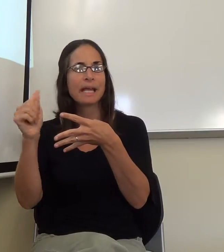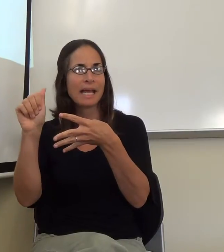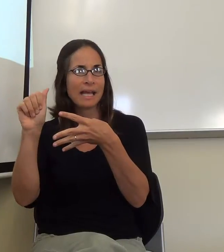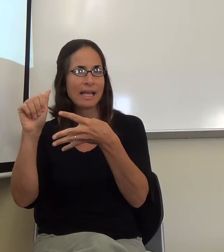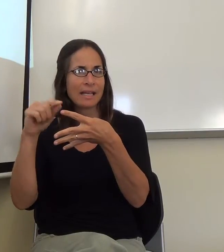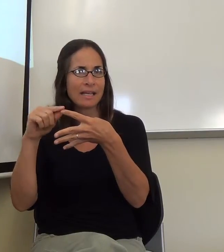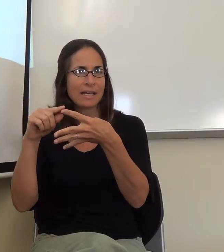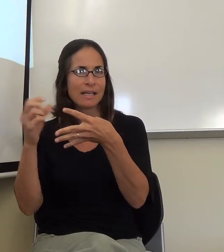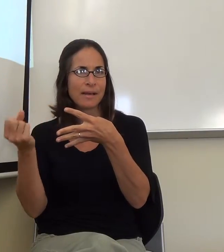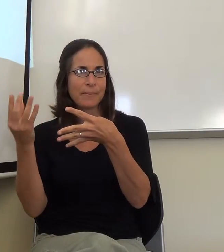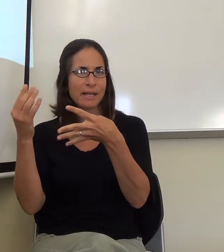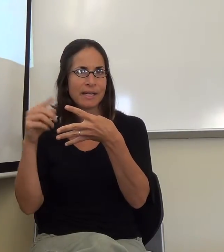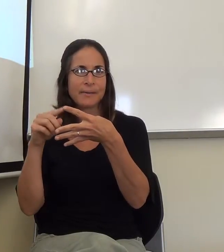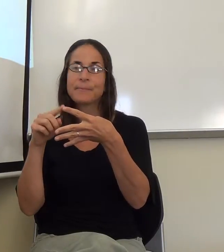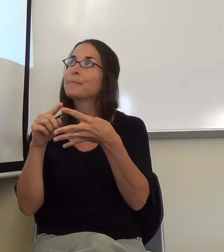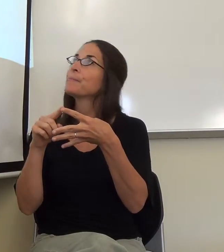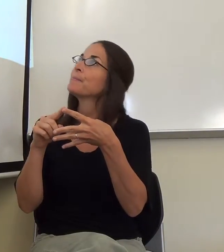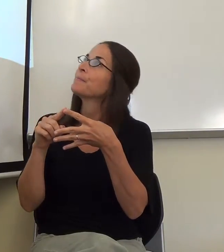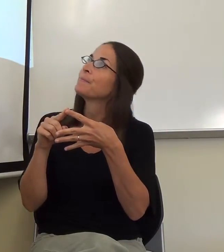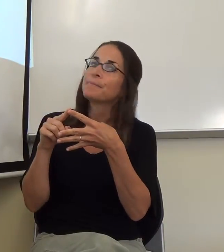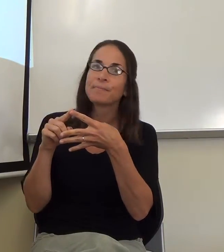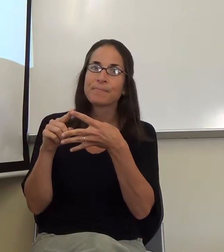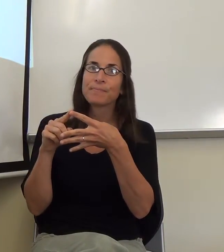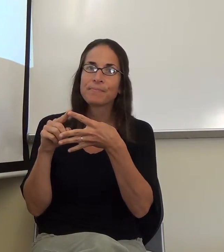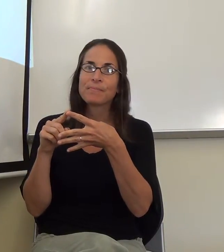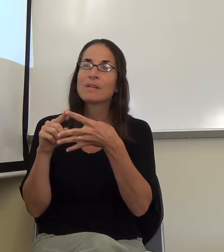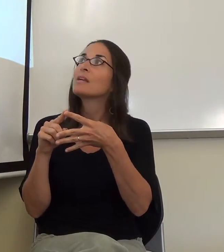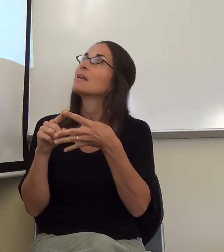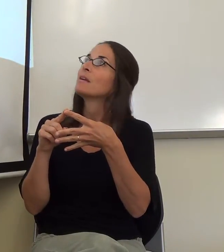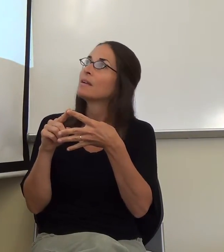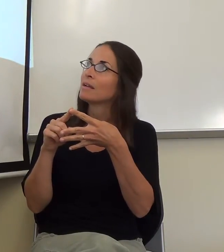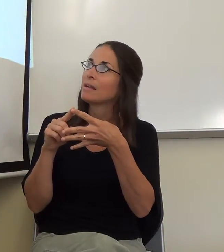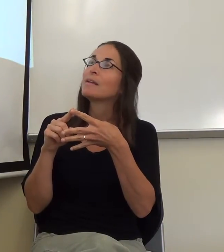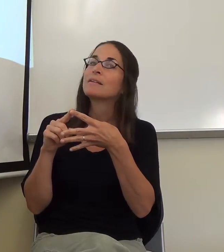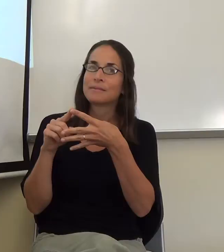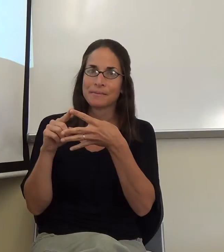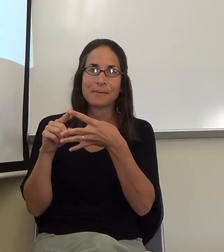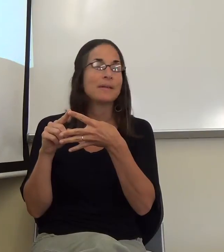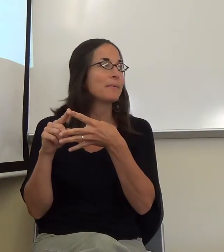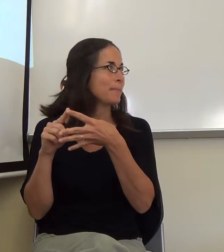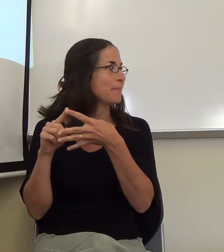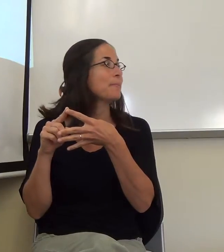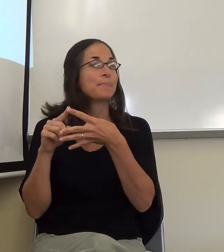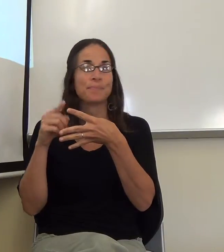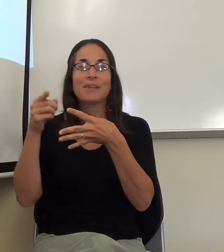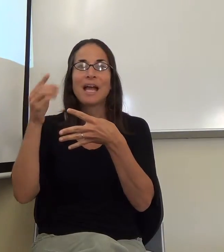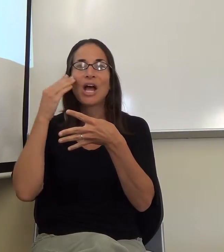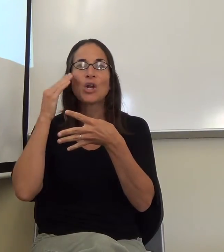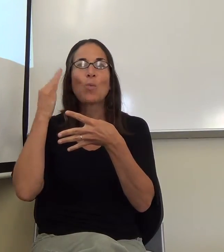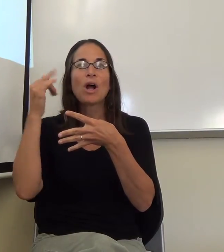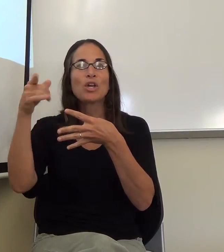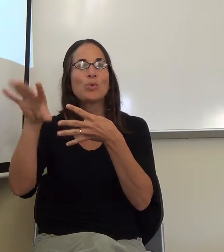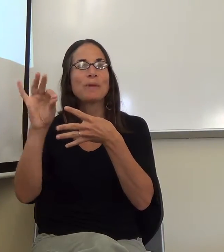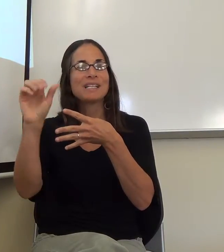Okay. Here's the thing. Good. I'm glad you said that. It's not right, but I want to say why you said it, why you picked it.